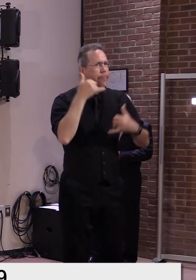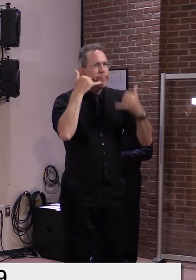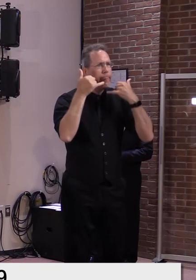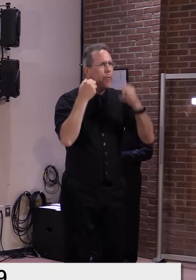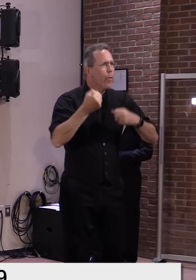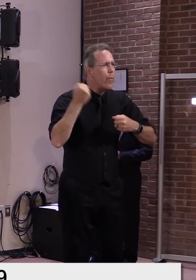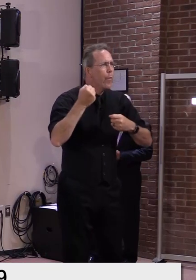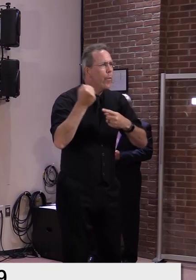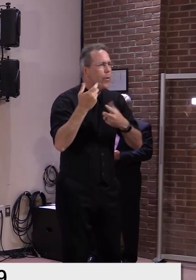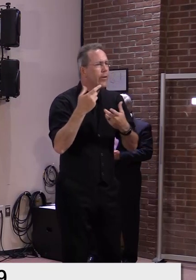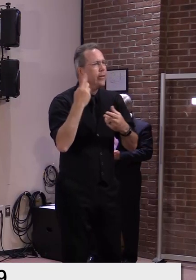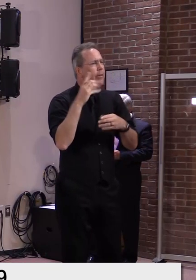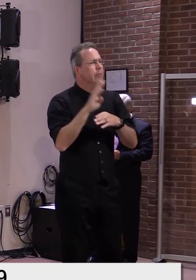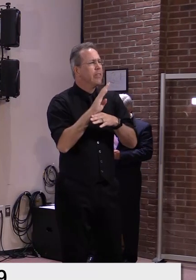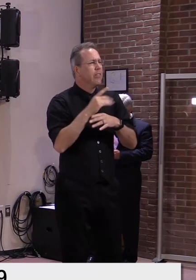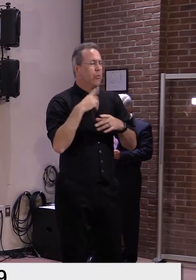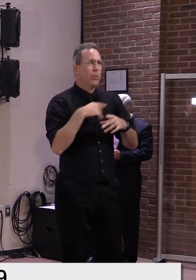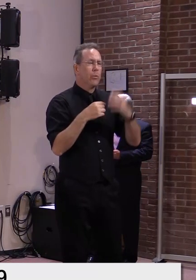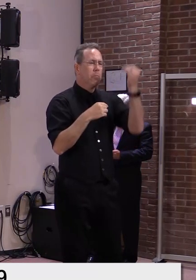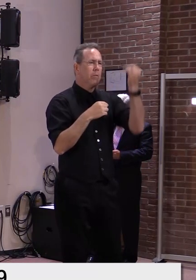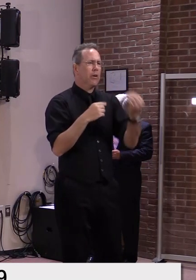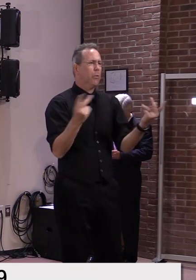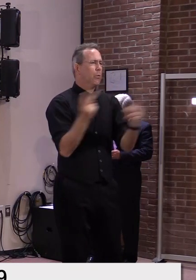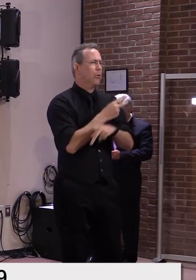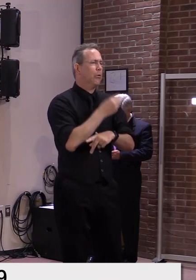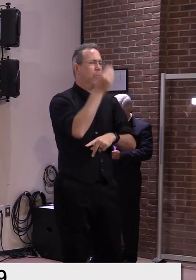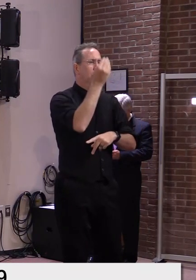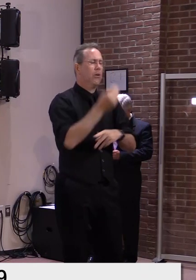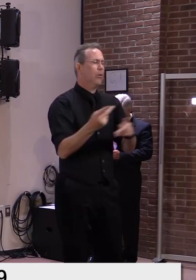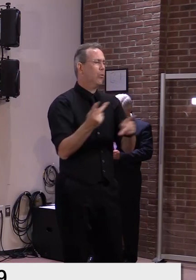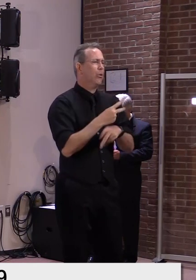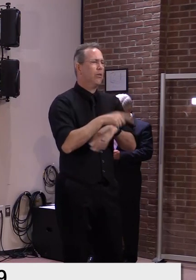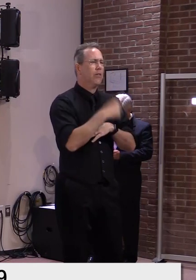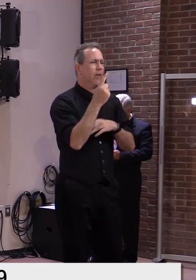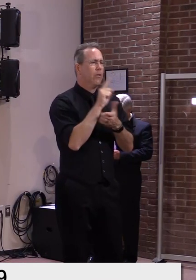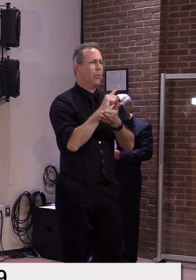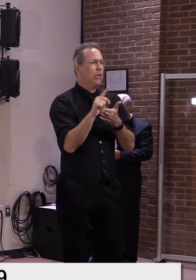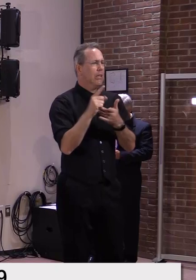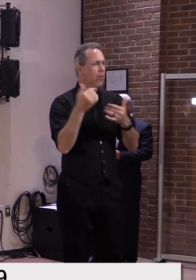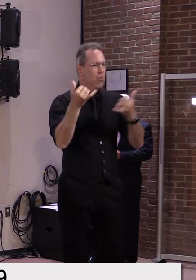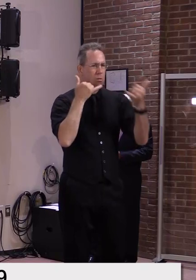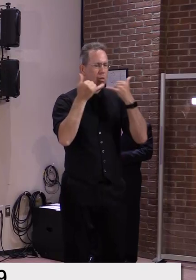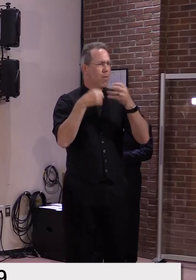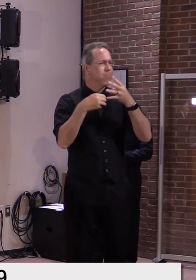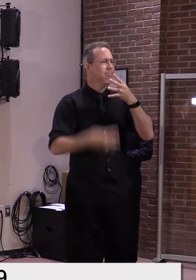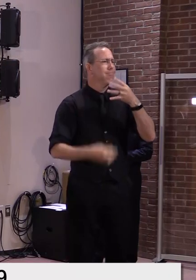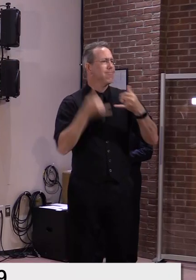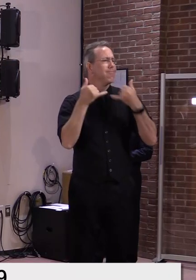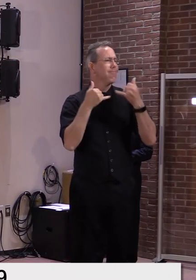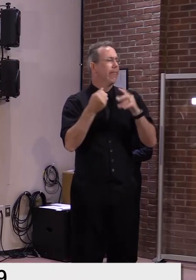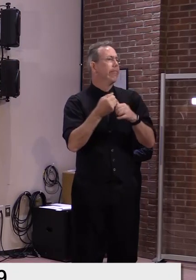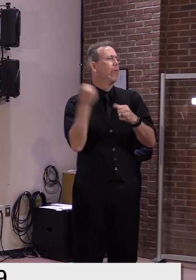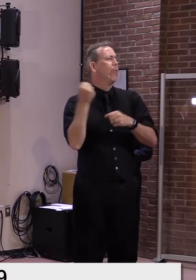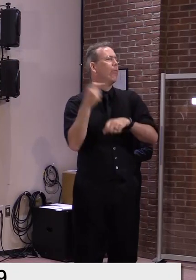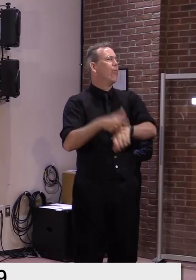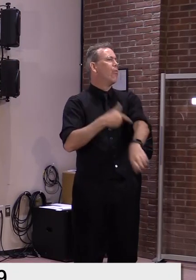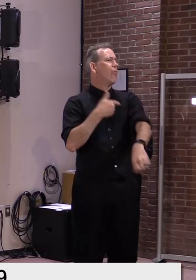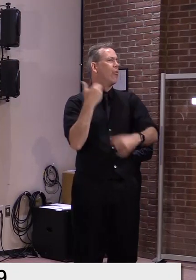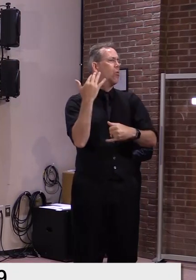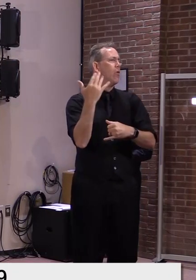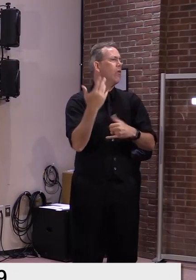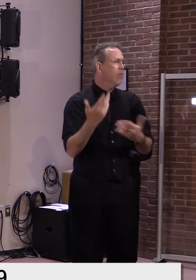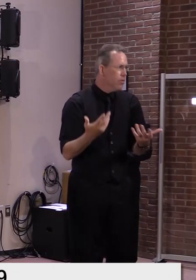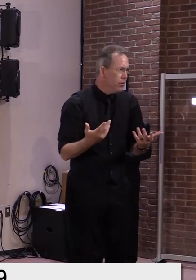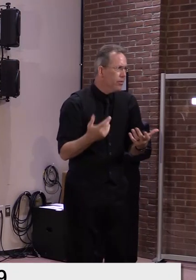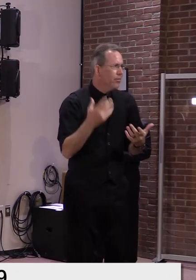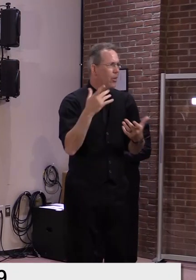and/or Mondays are our highest call days. And it seems that people are very interested in calling on Mondays, even though we've told